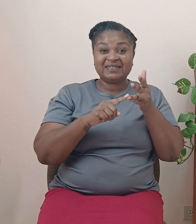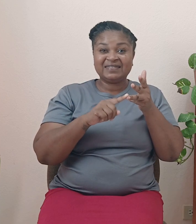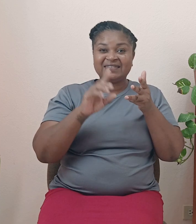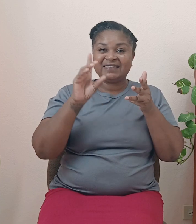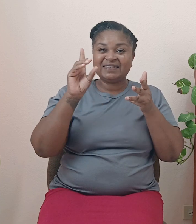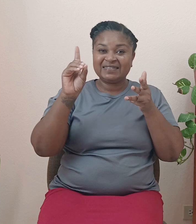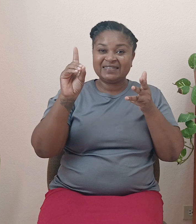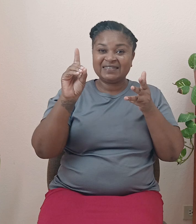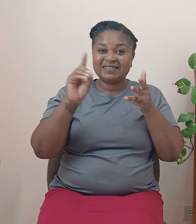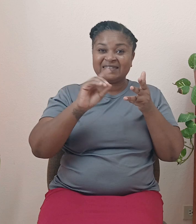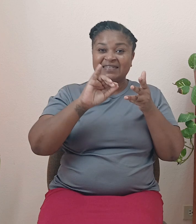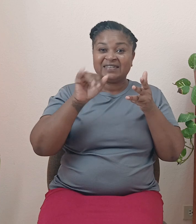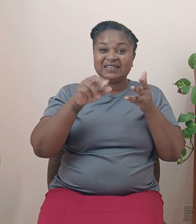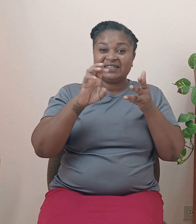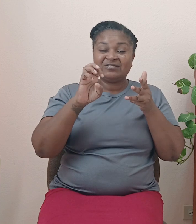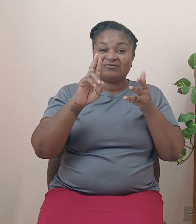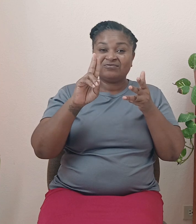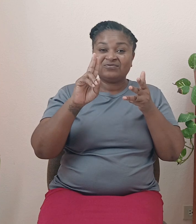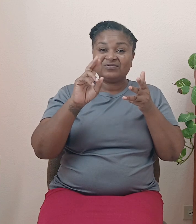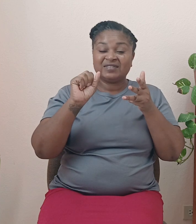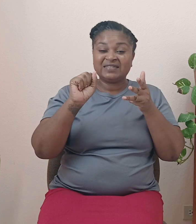D. Jerusalem.